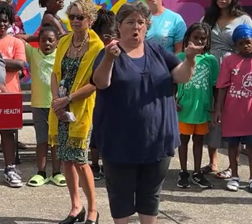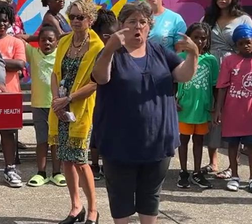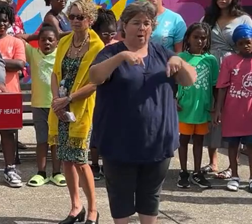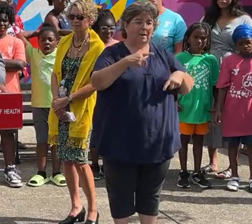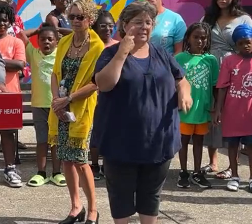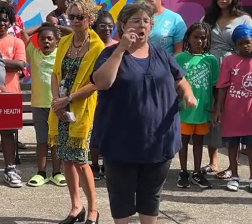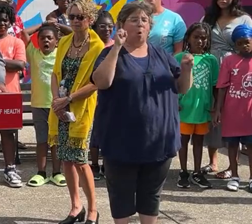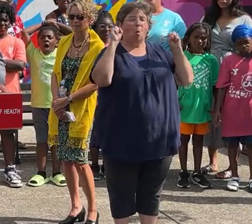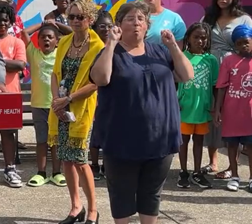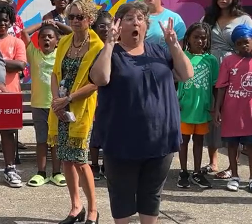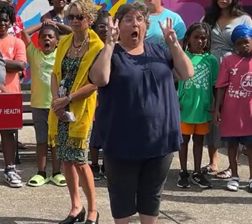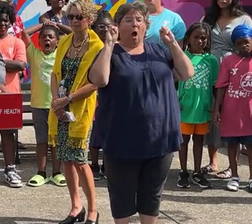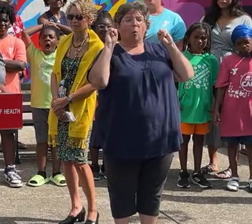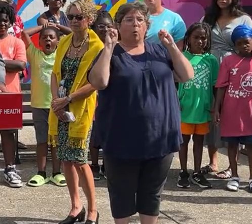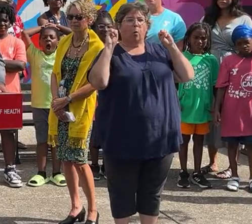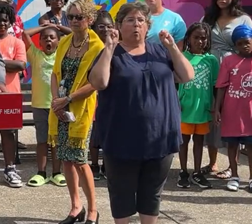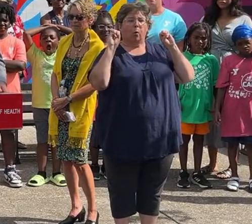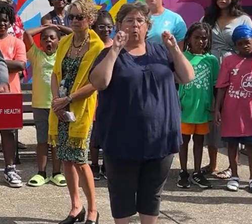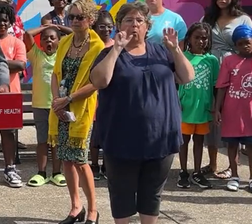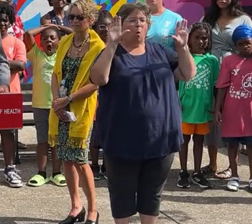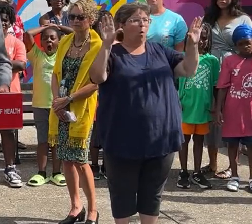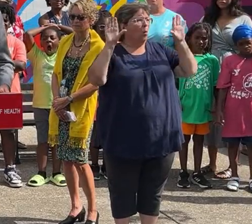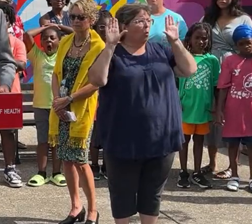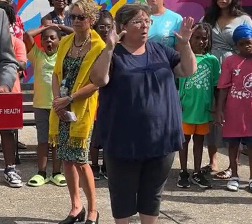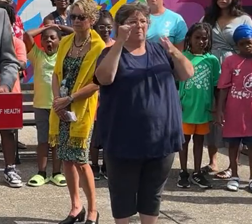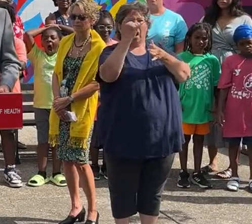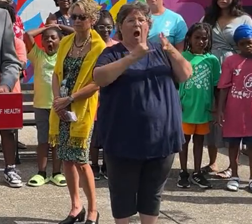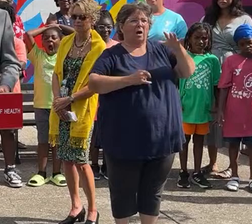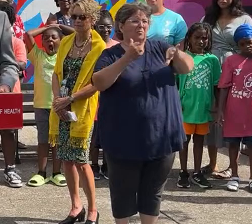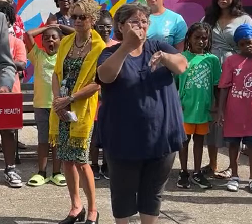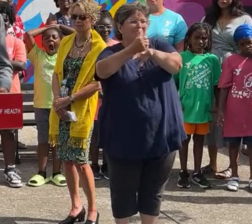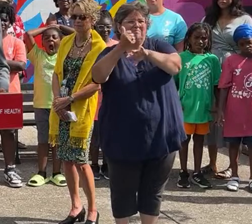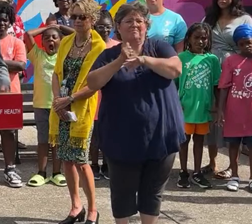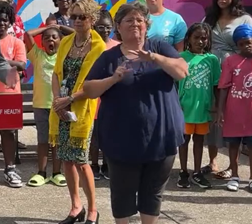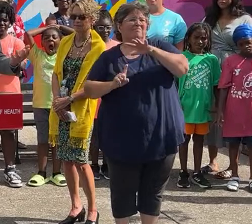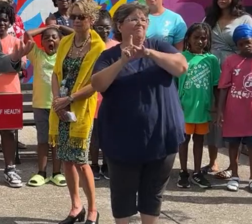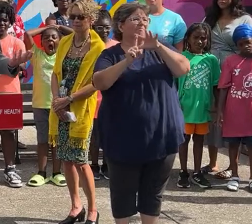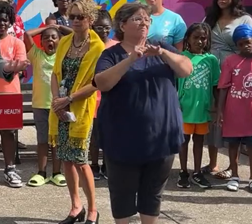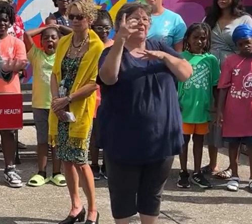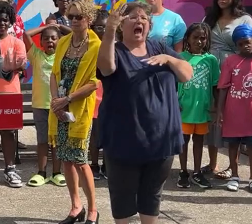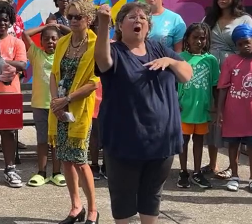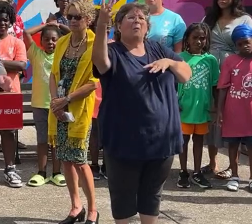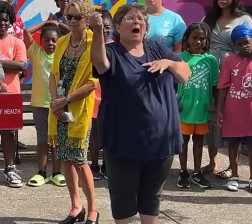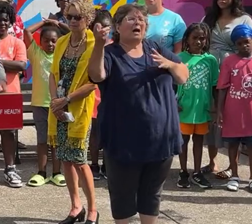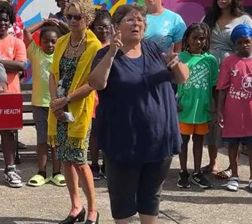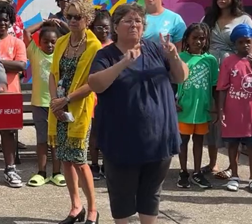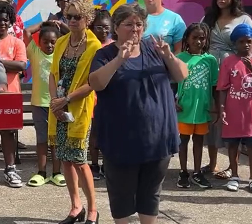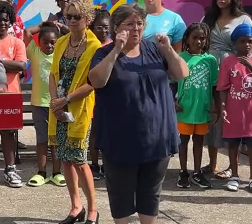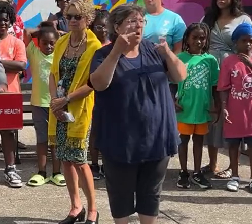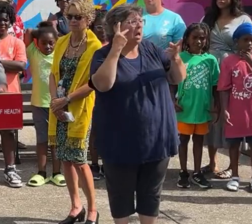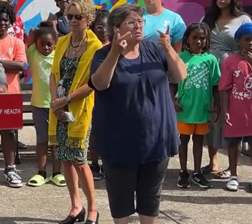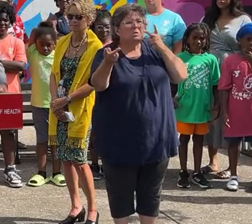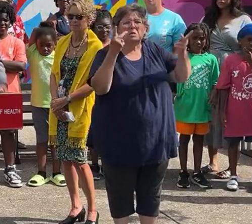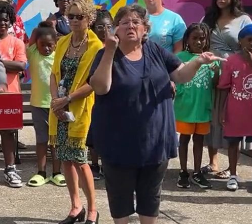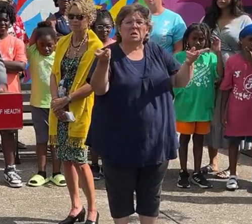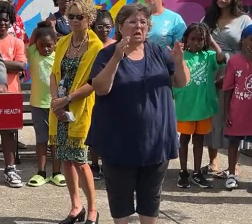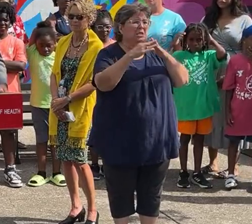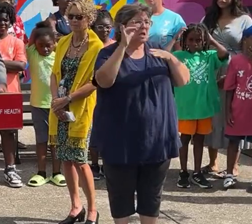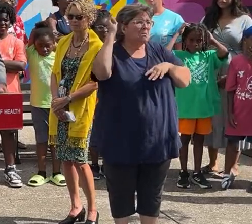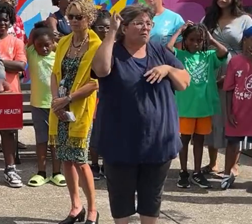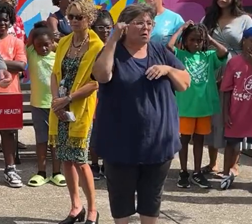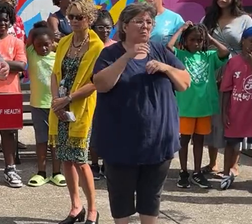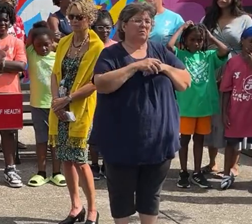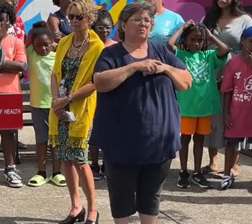can say, wow, it's incredible the amount of artwork that's on display outdoors that everyone can see in the city of